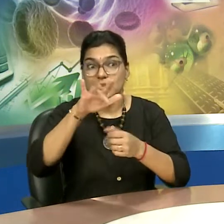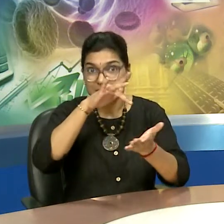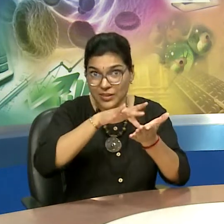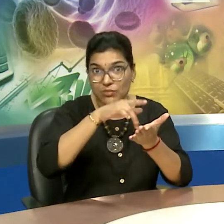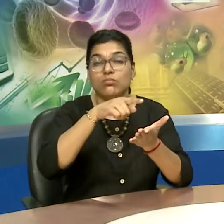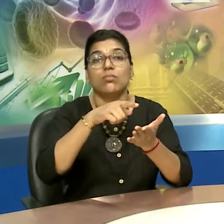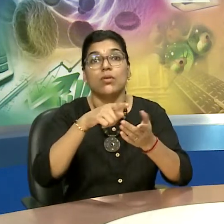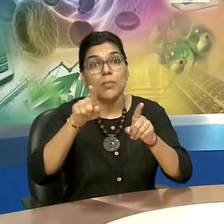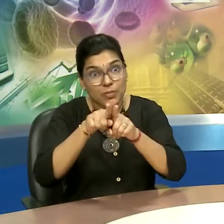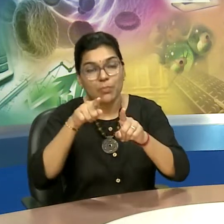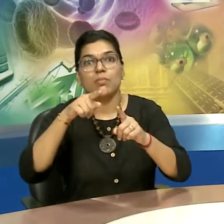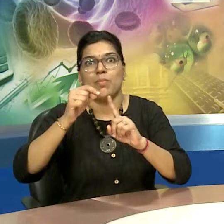amendment has to be passed